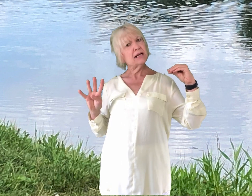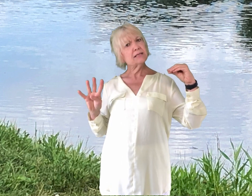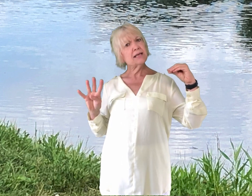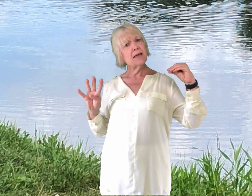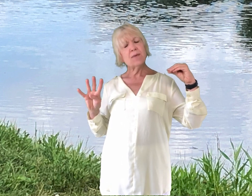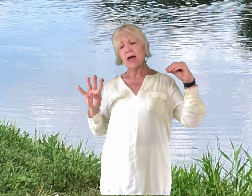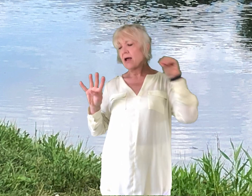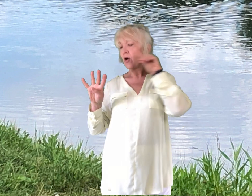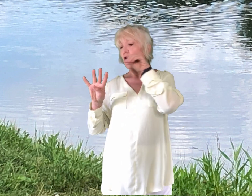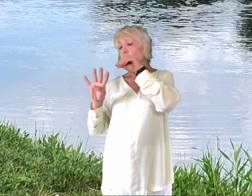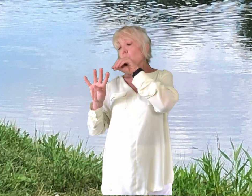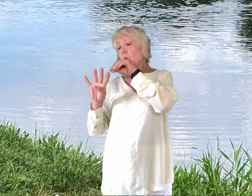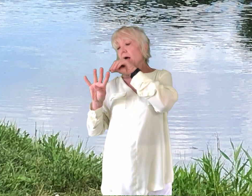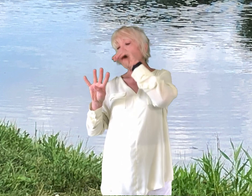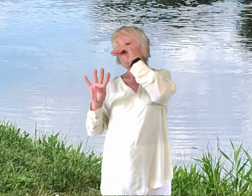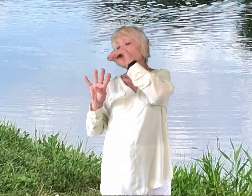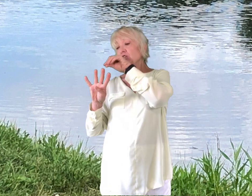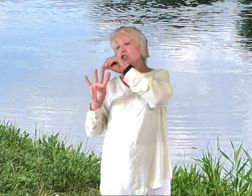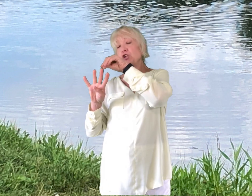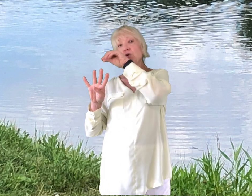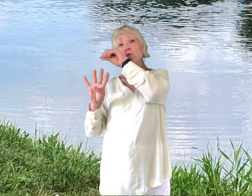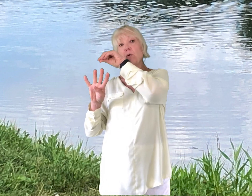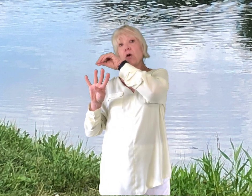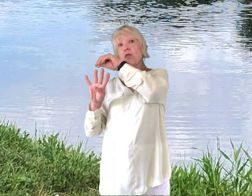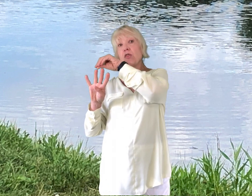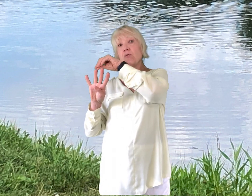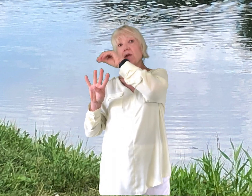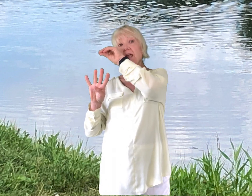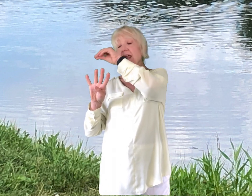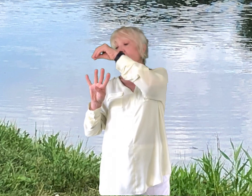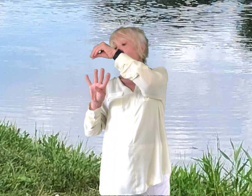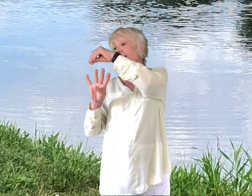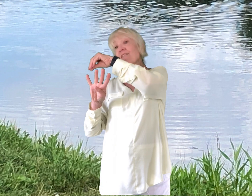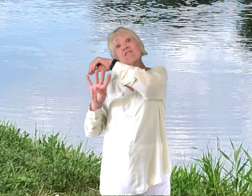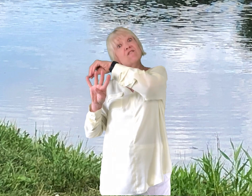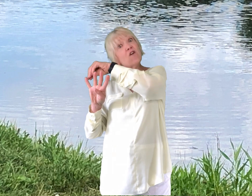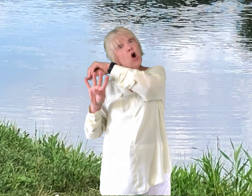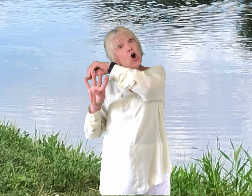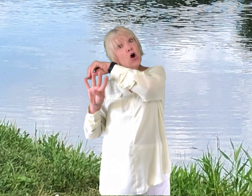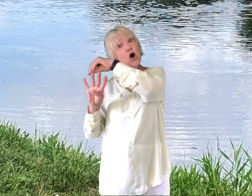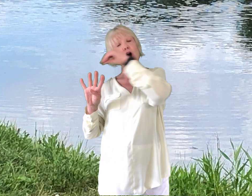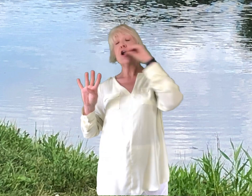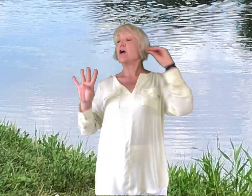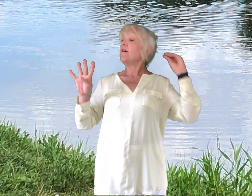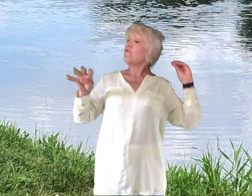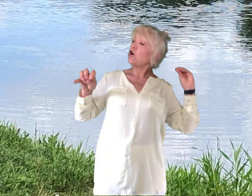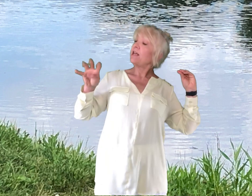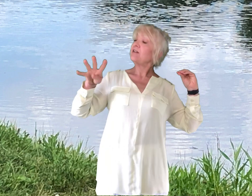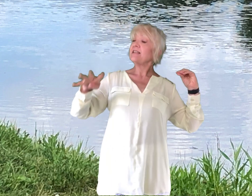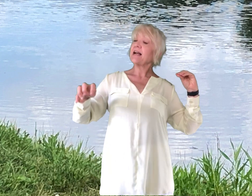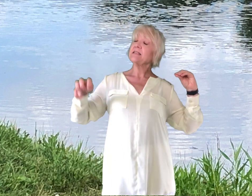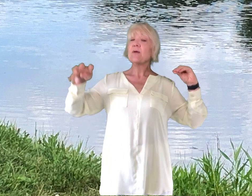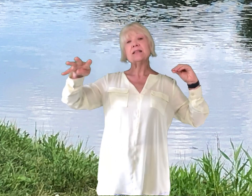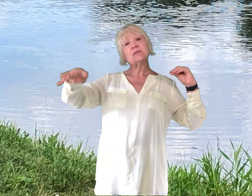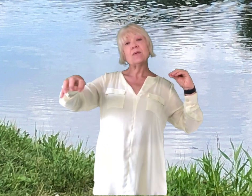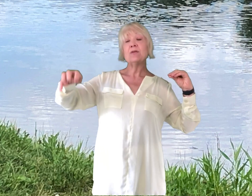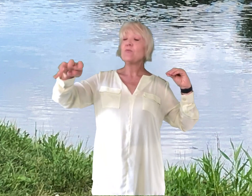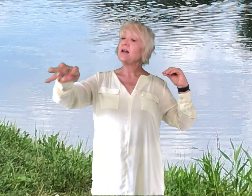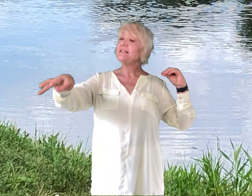ducks came back? One, two, three, four. Four little ducks went swimming one